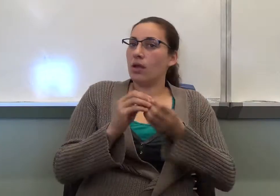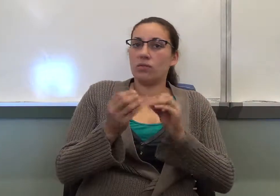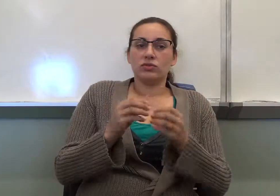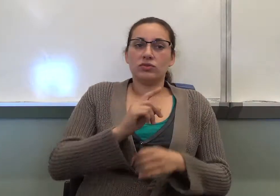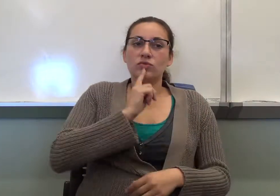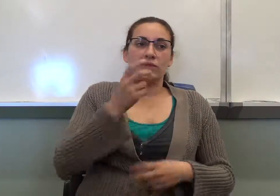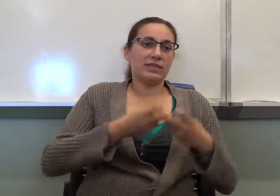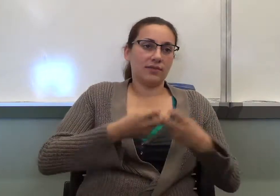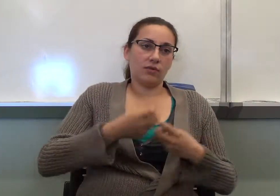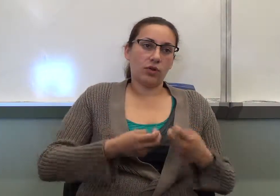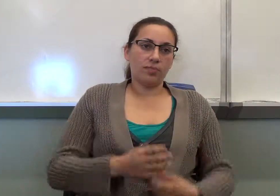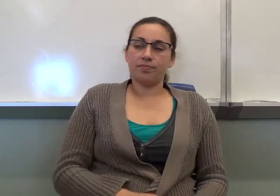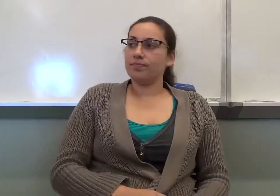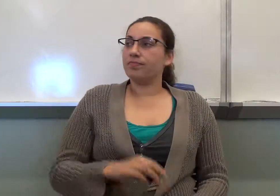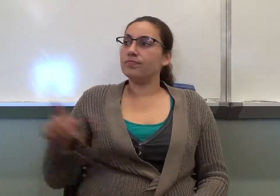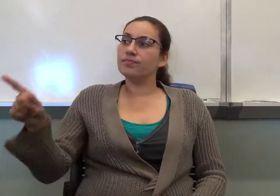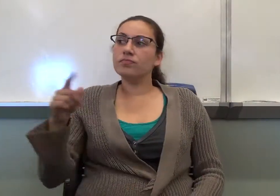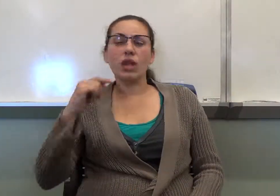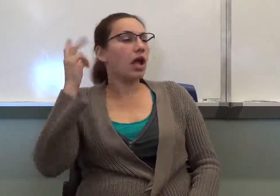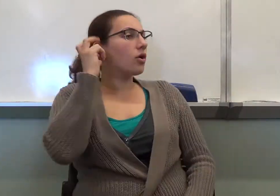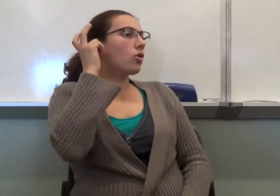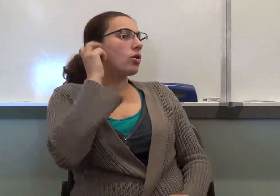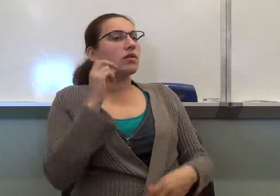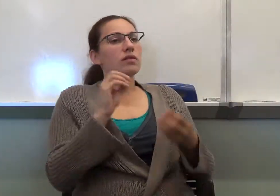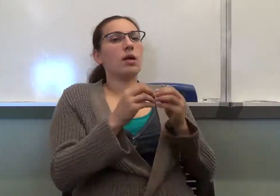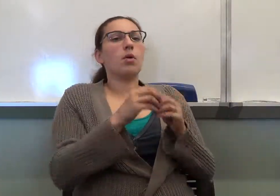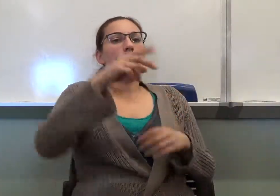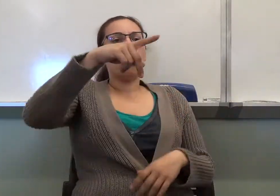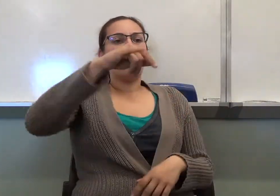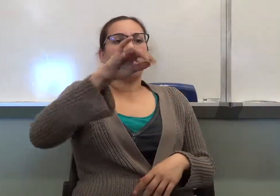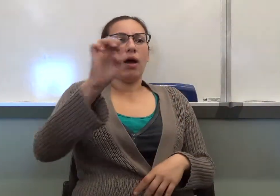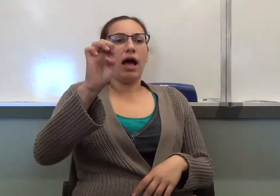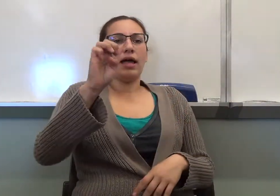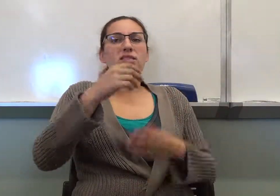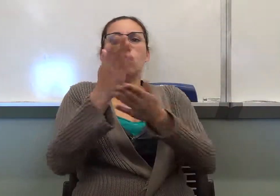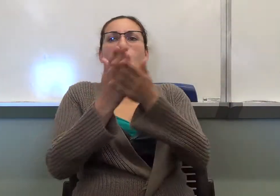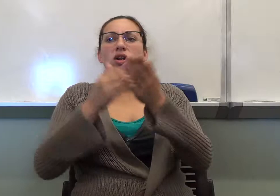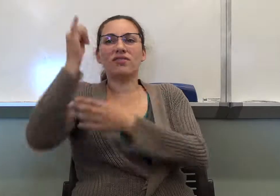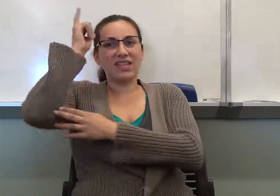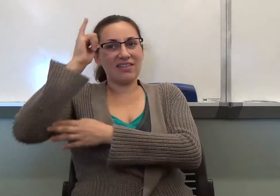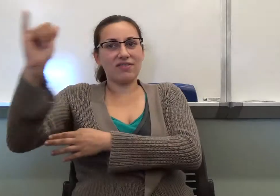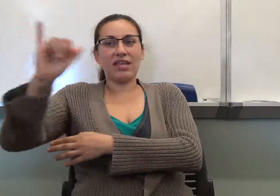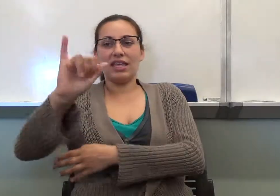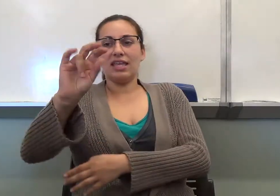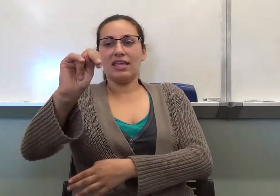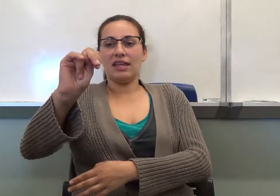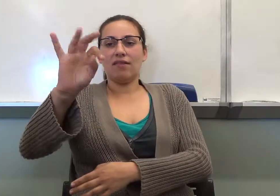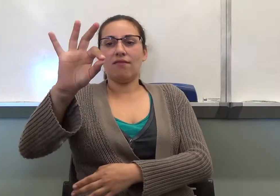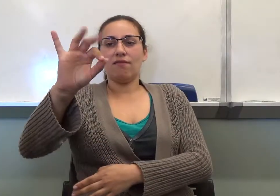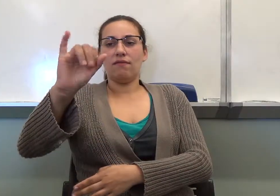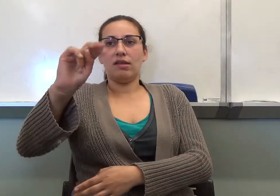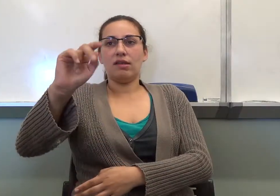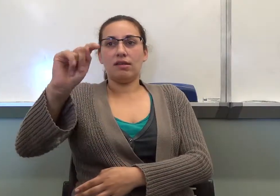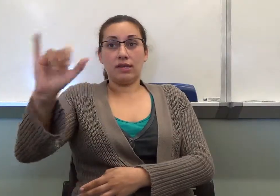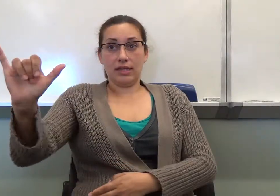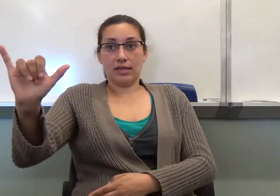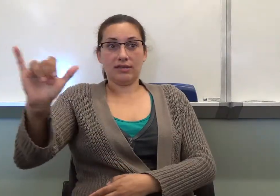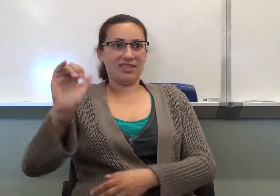I've heard that they refer to pi often as being part of infinity, because it can just keep going out and out and out, and the number